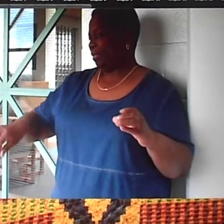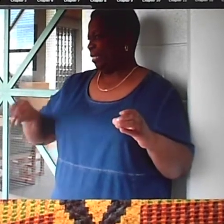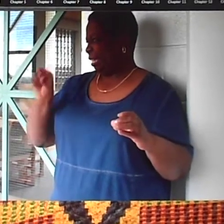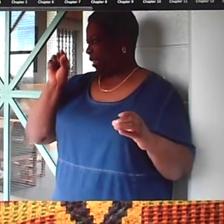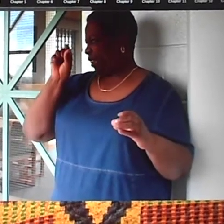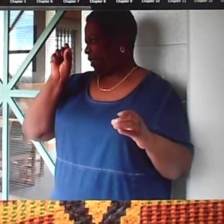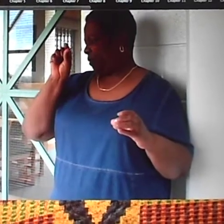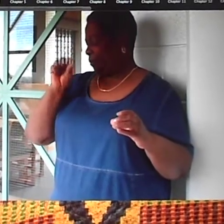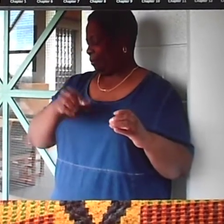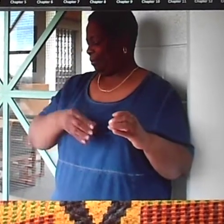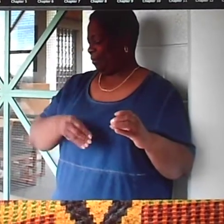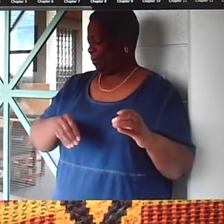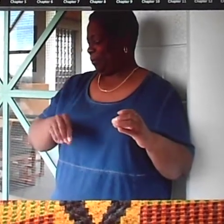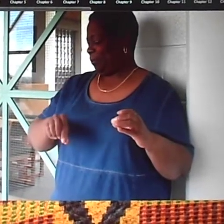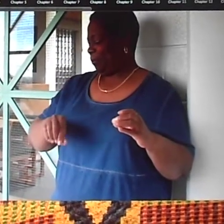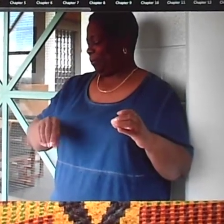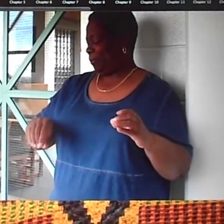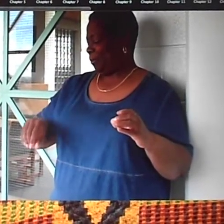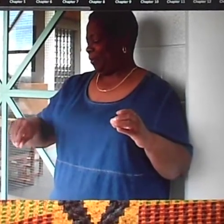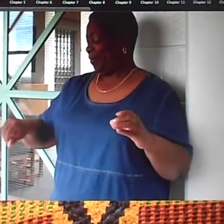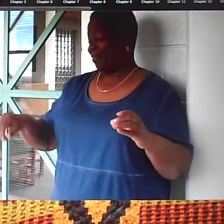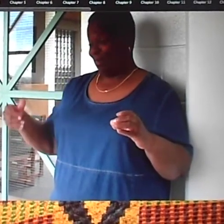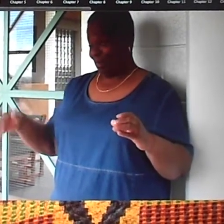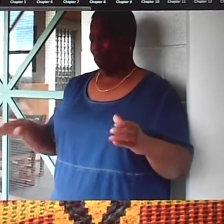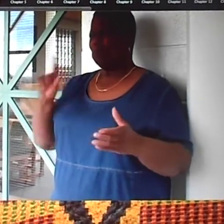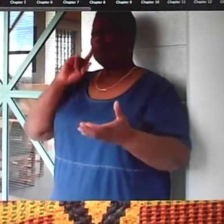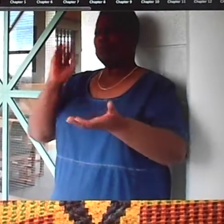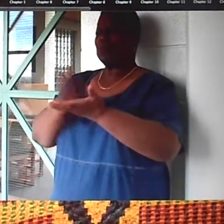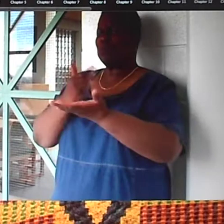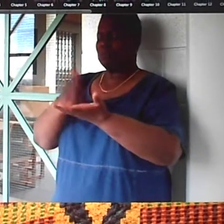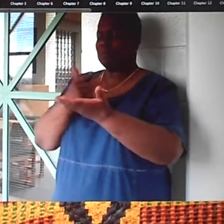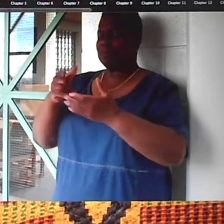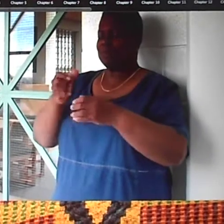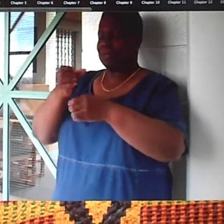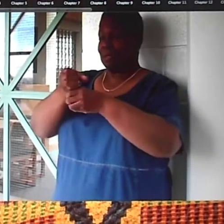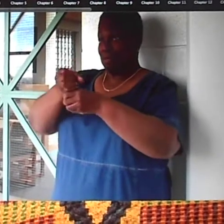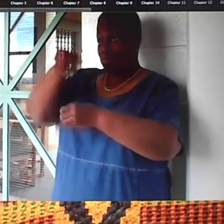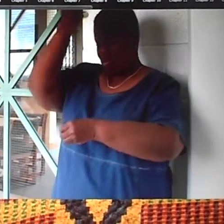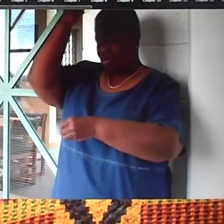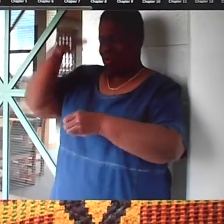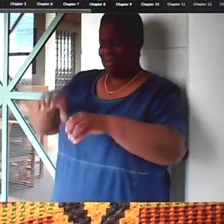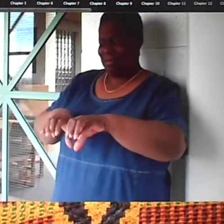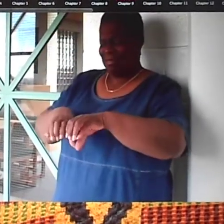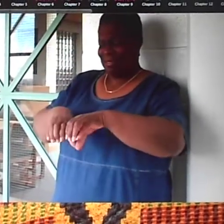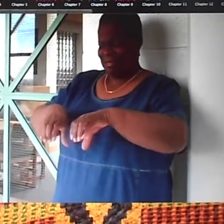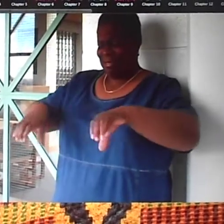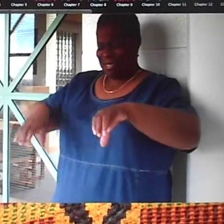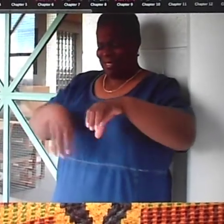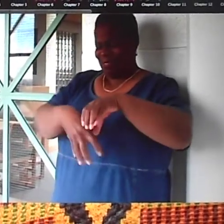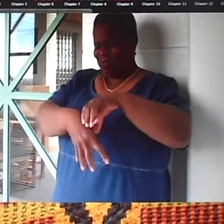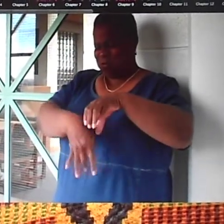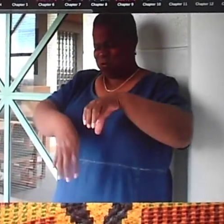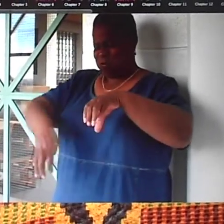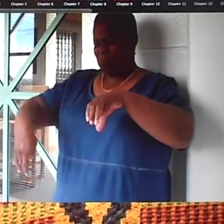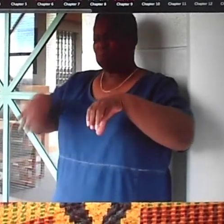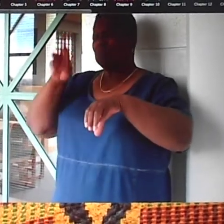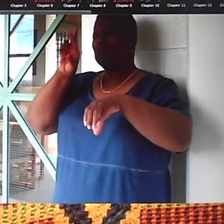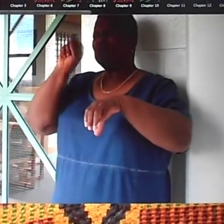was just sprinkling a little bit on the floor, just a little bit, and then you're sweeping with